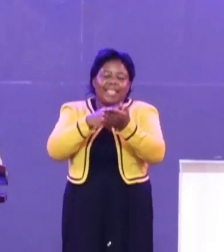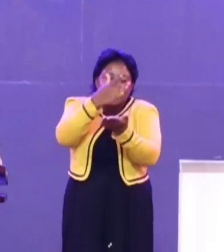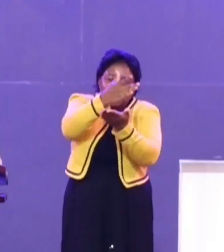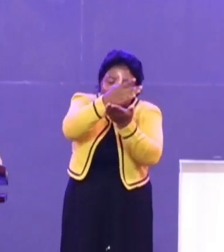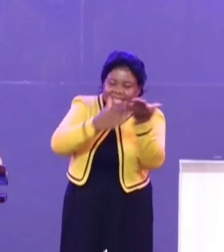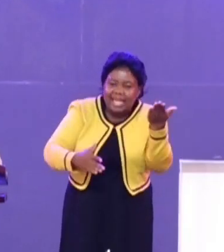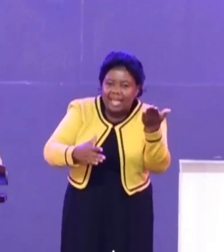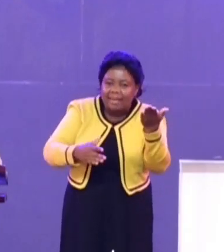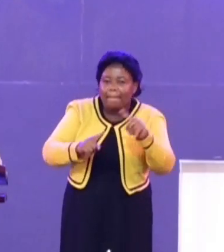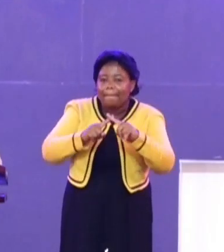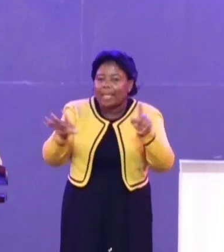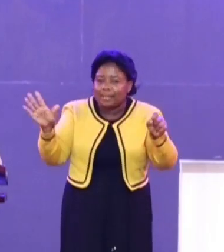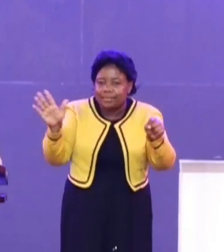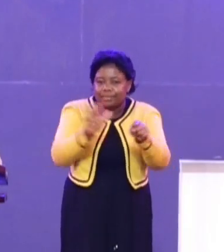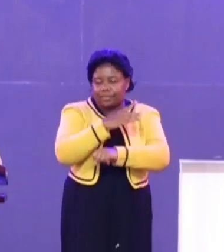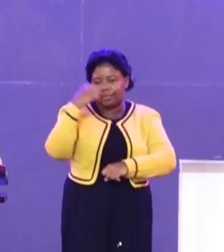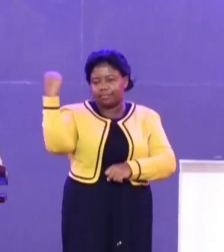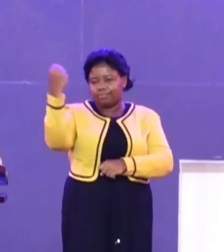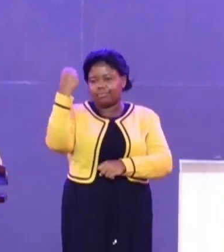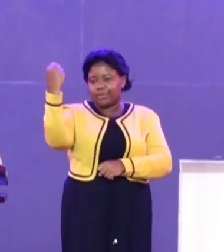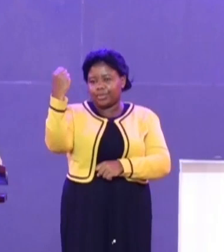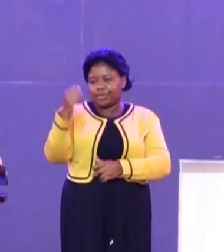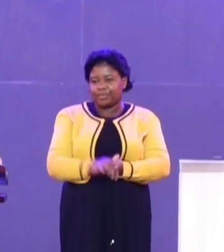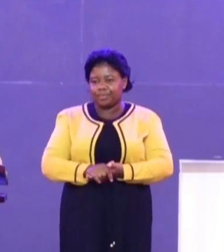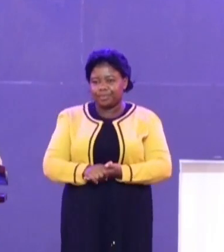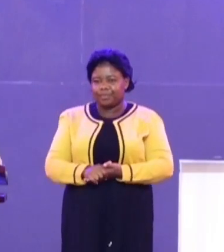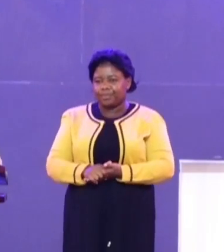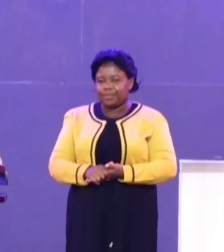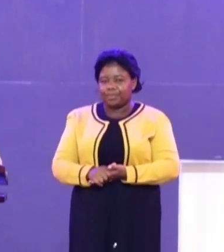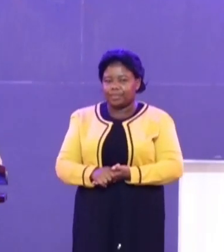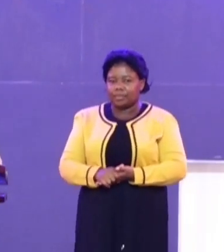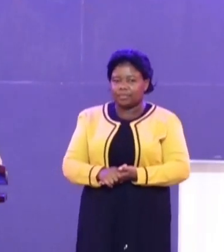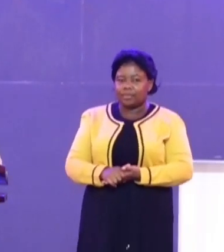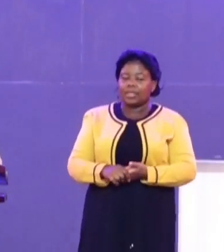gospel. Amen. Amen. Now,